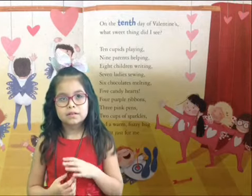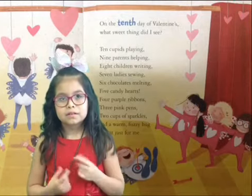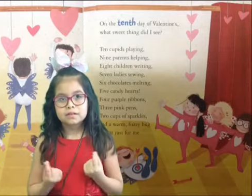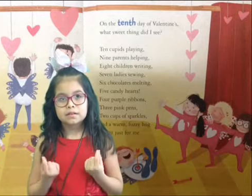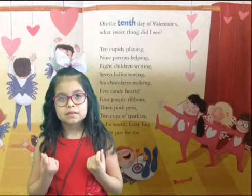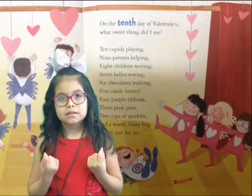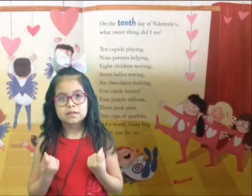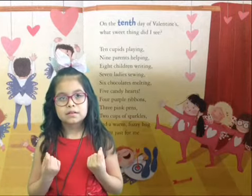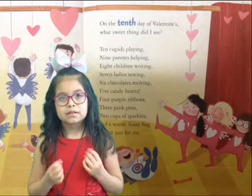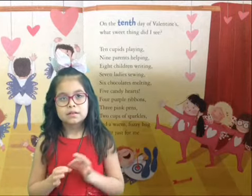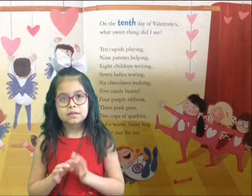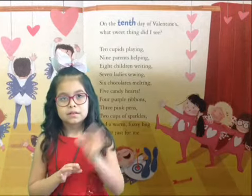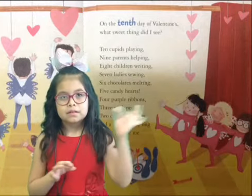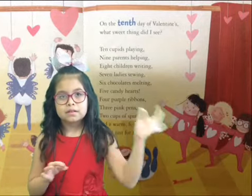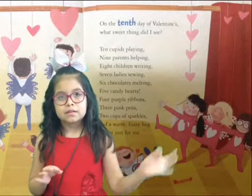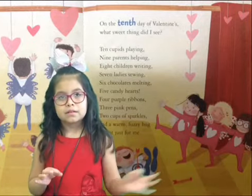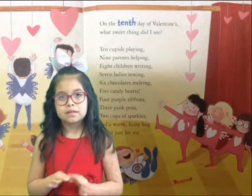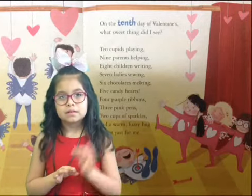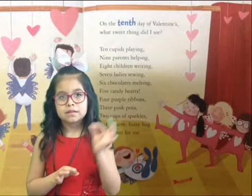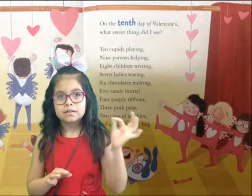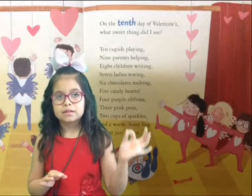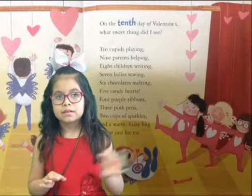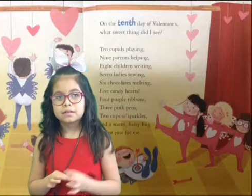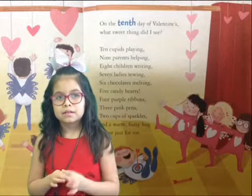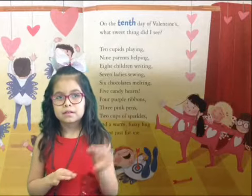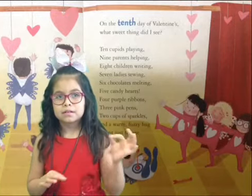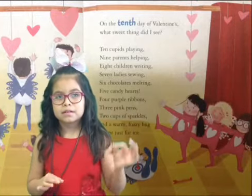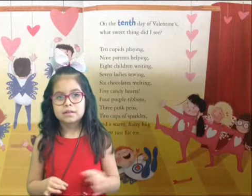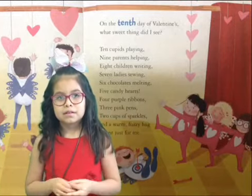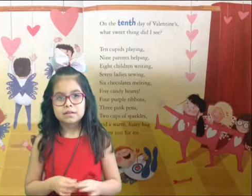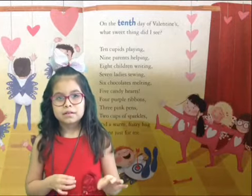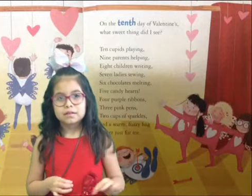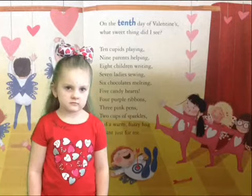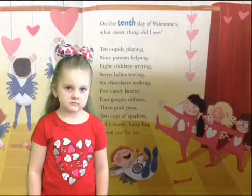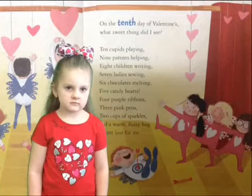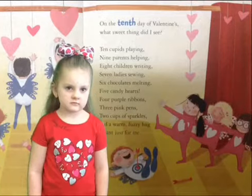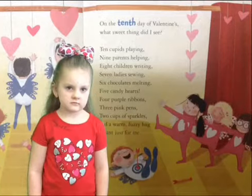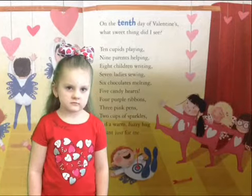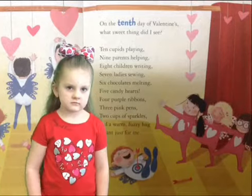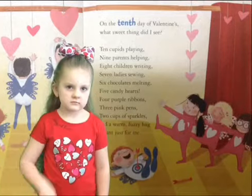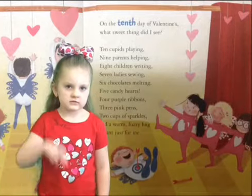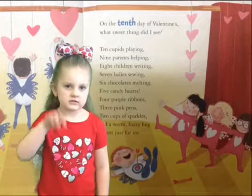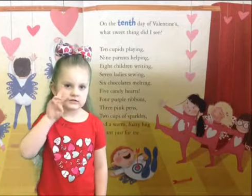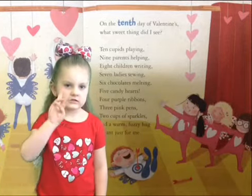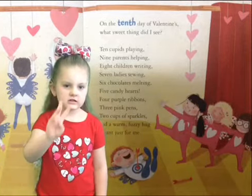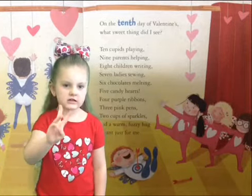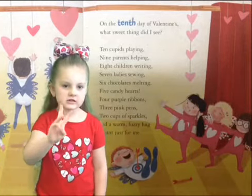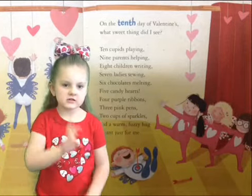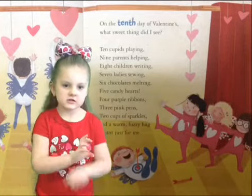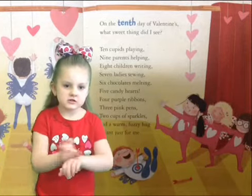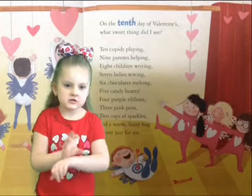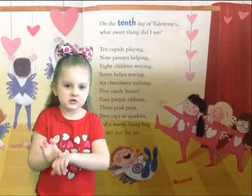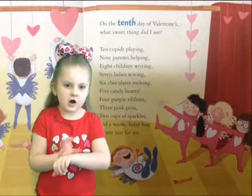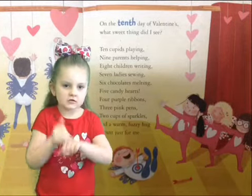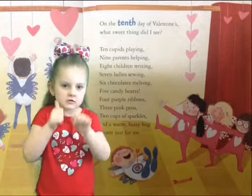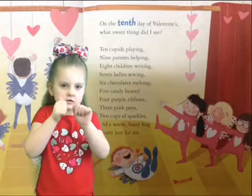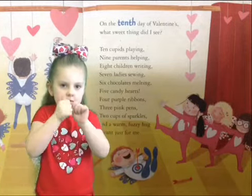six cocklet mutton,